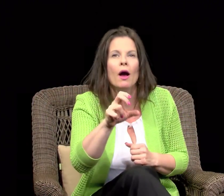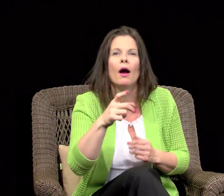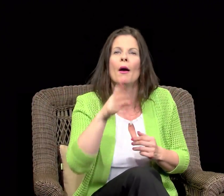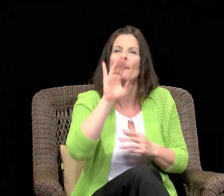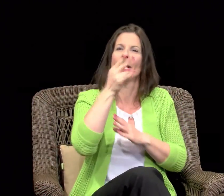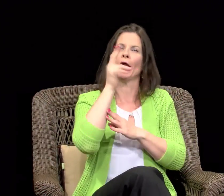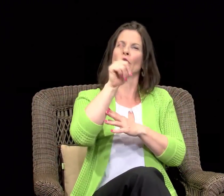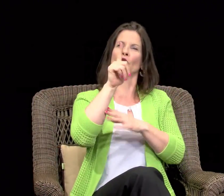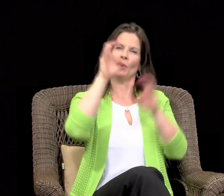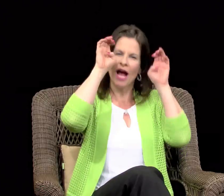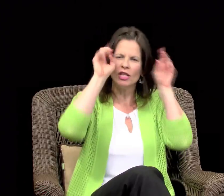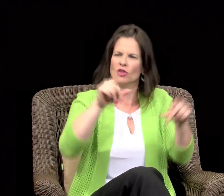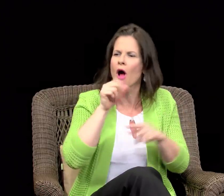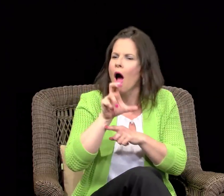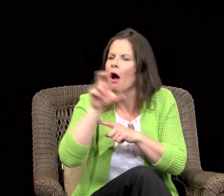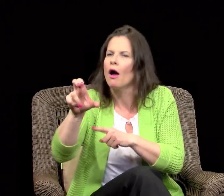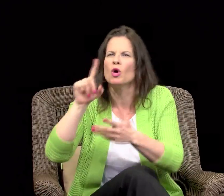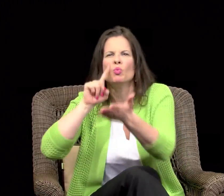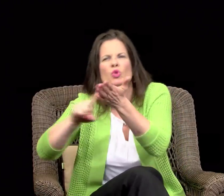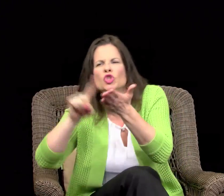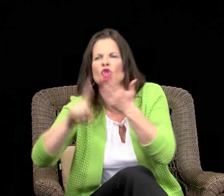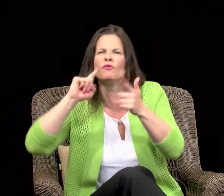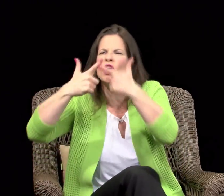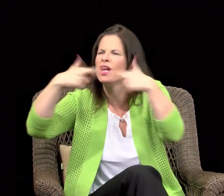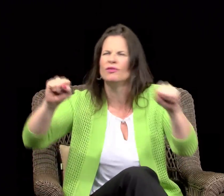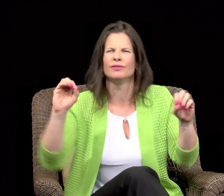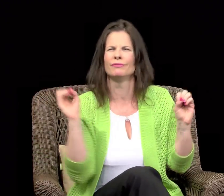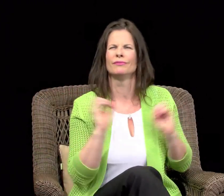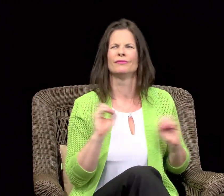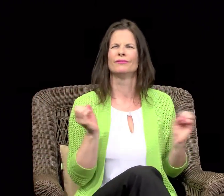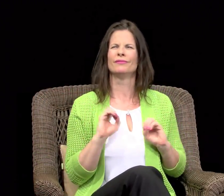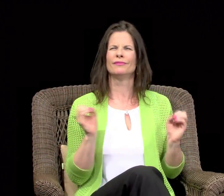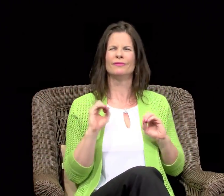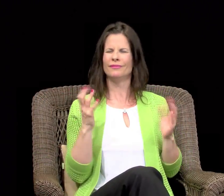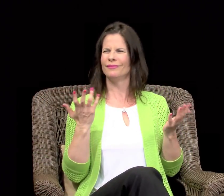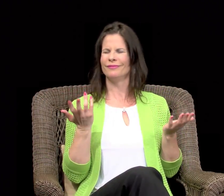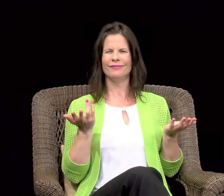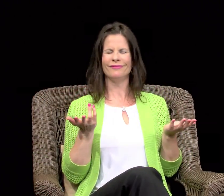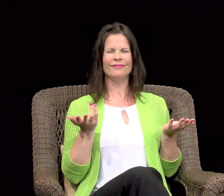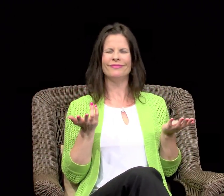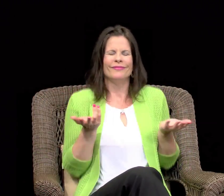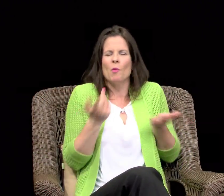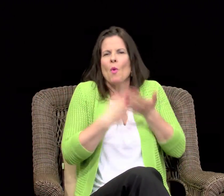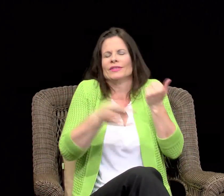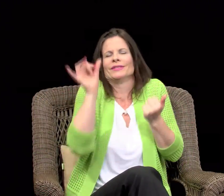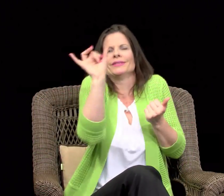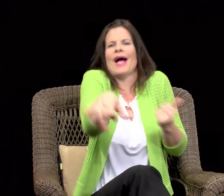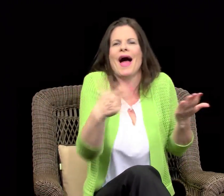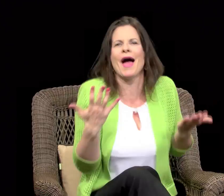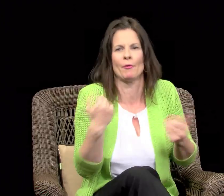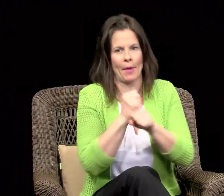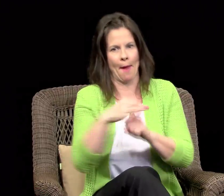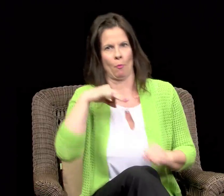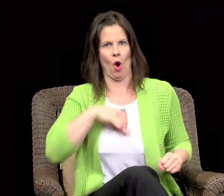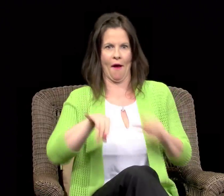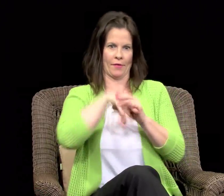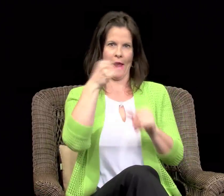money to the deaf schools for higher education and linguistics? They don't. What's that about?